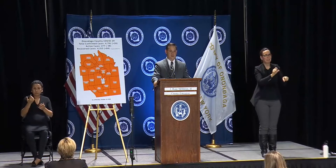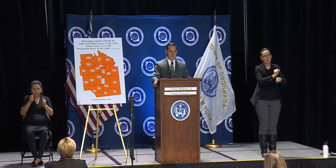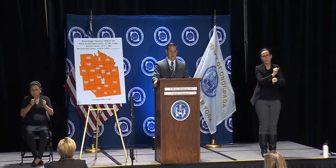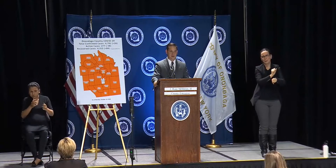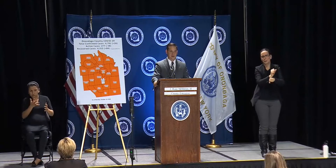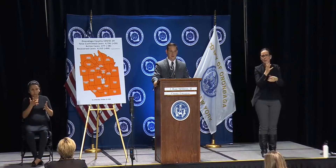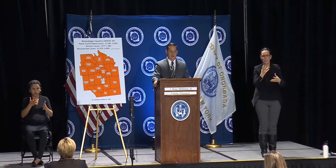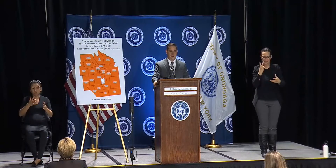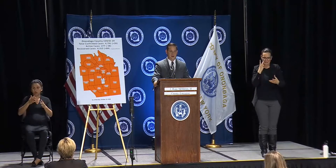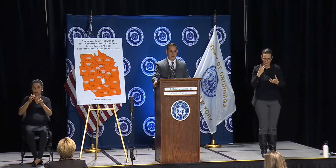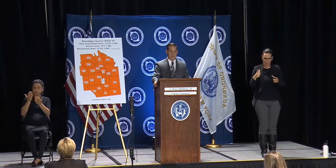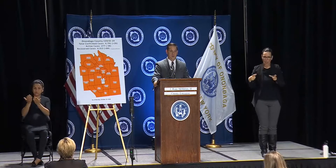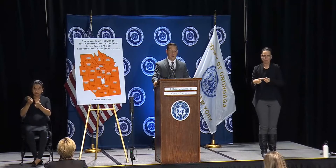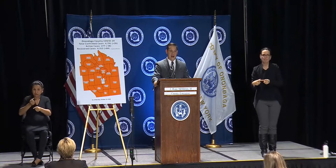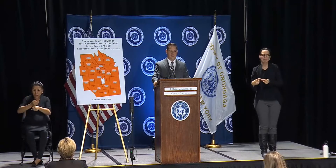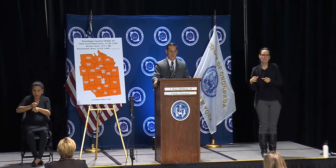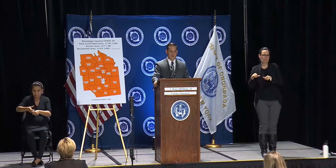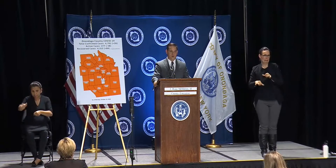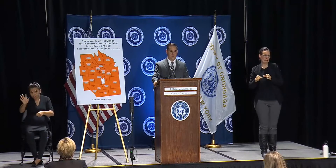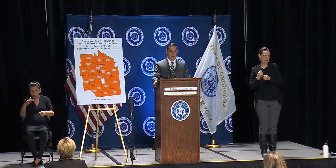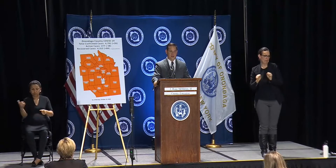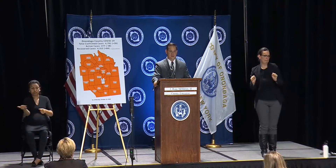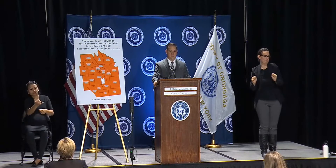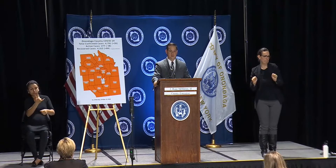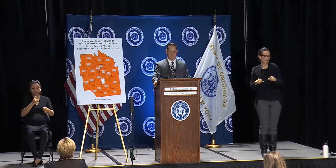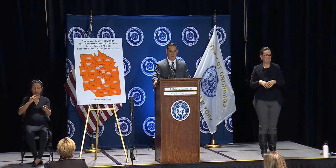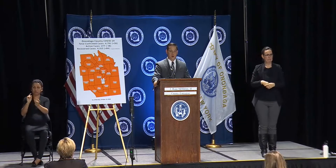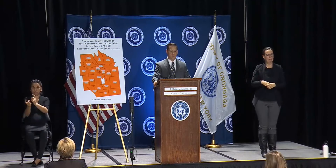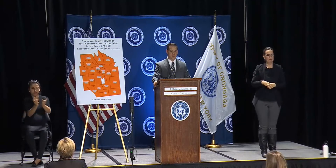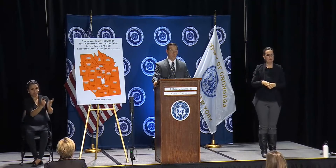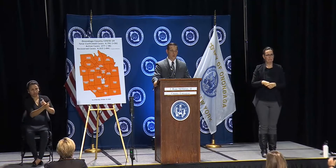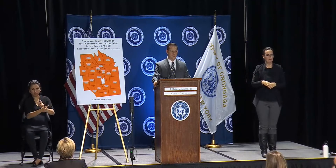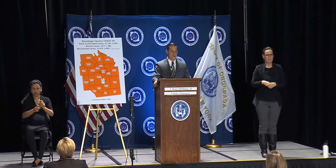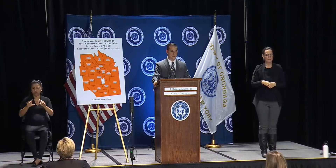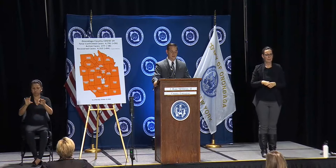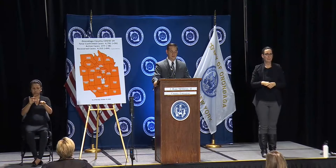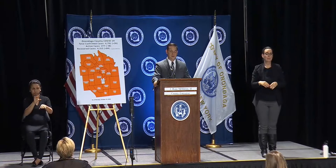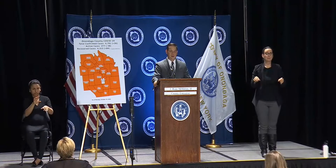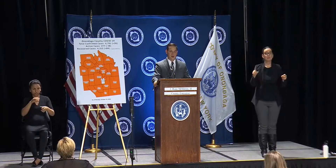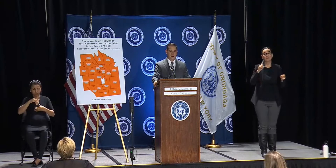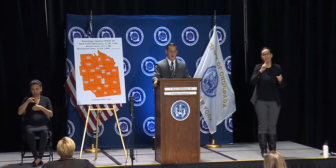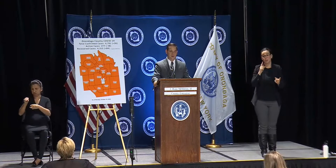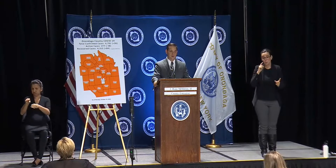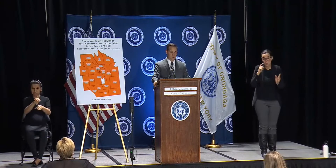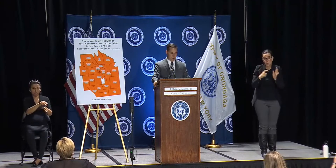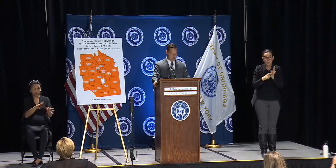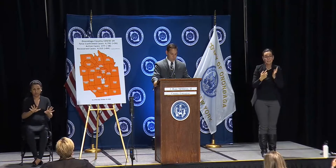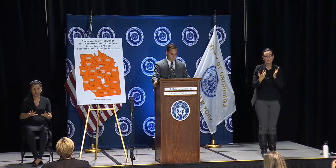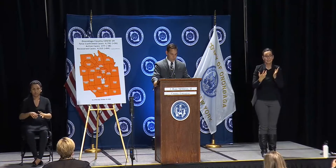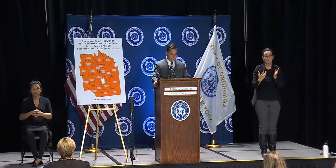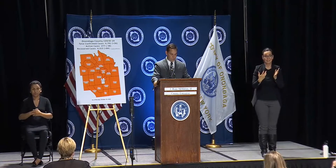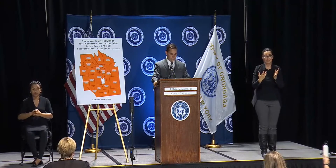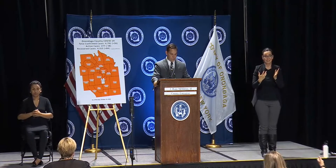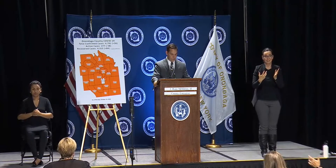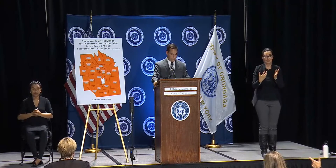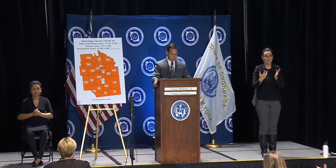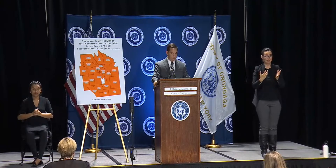this, is that more active COVID cases lead to larger quarantines of individuals.